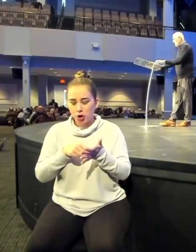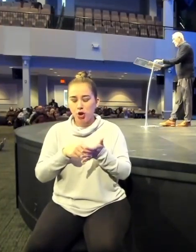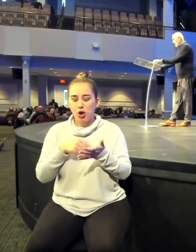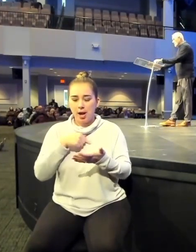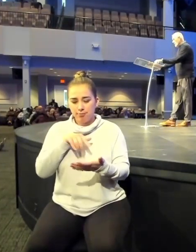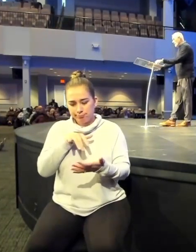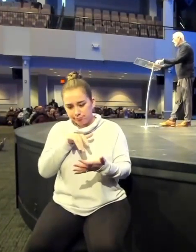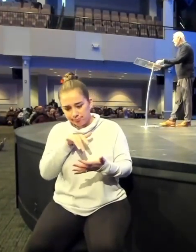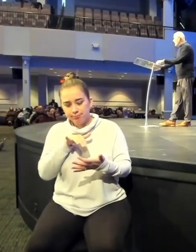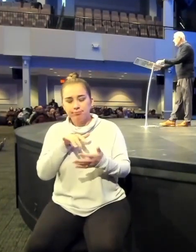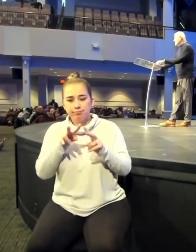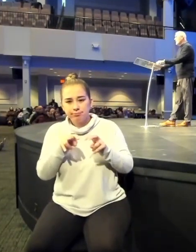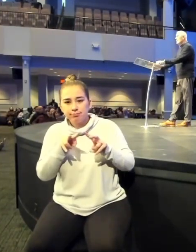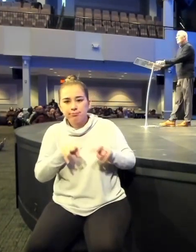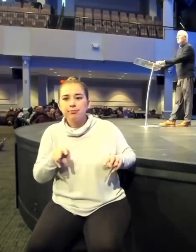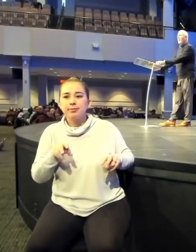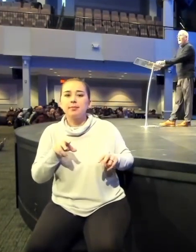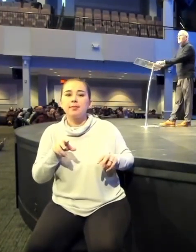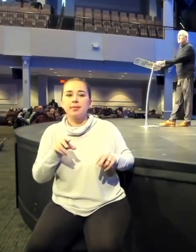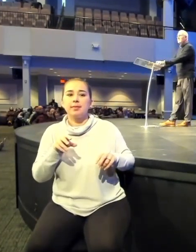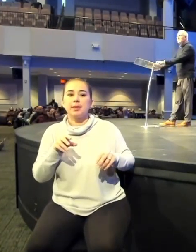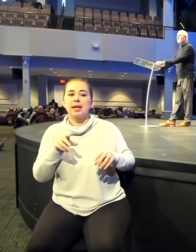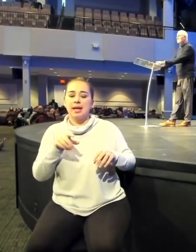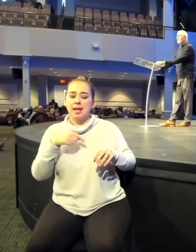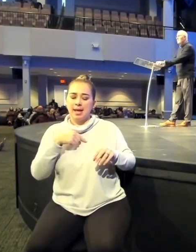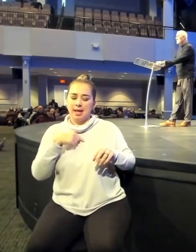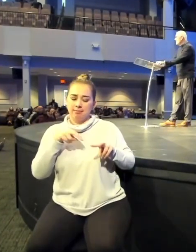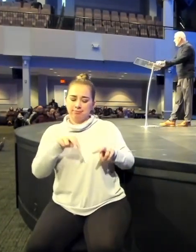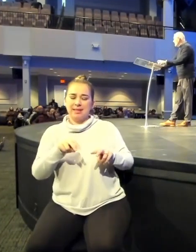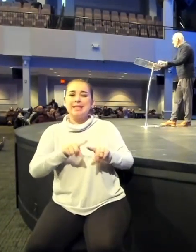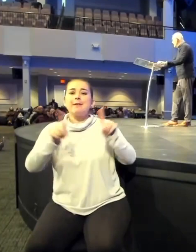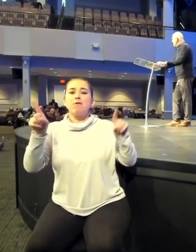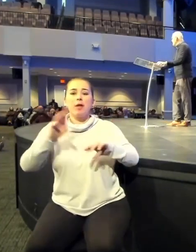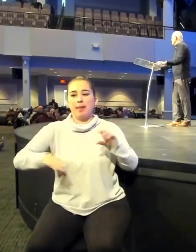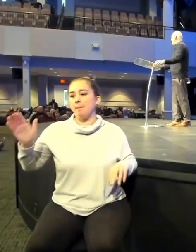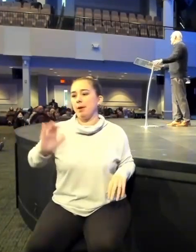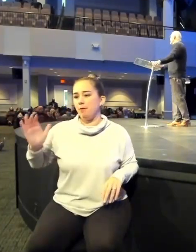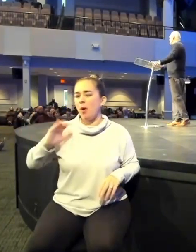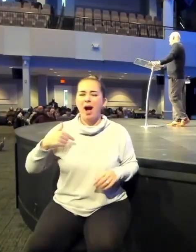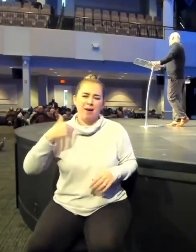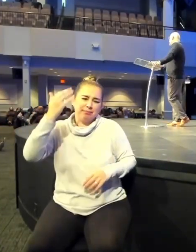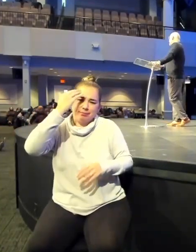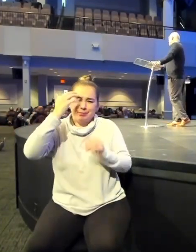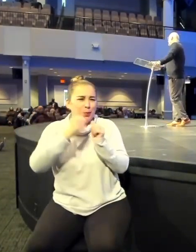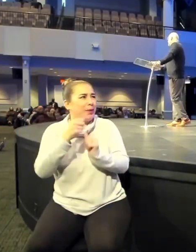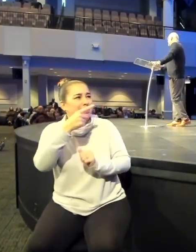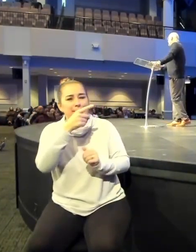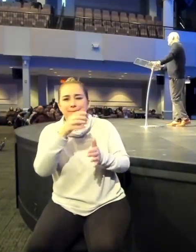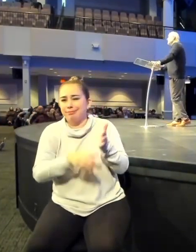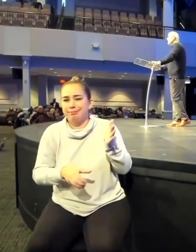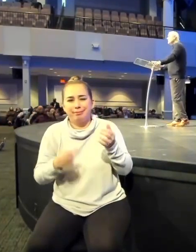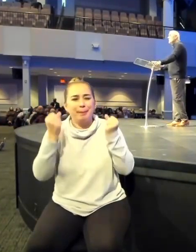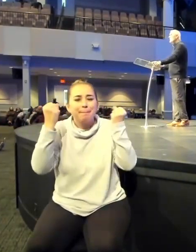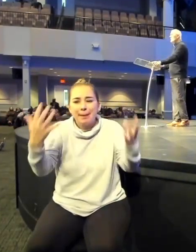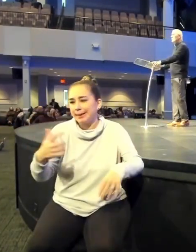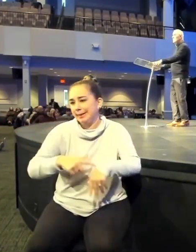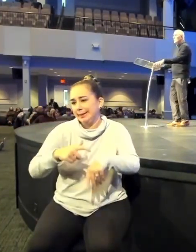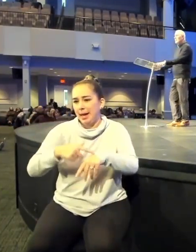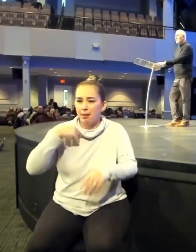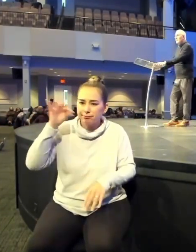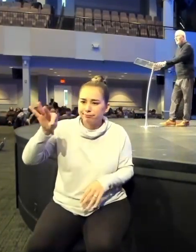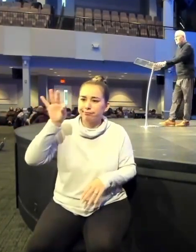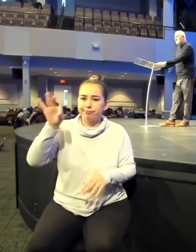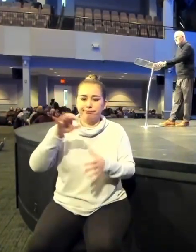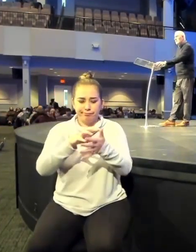it in a way perhaps I had not quite studied it in the past. I've certainly been familiar with this passage, preached on it numerous times over the years,